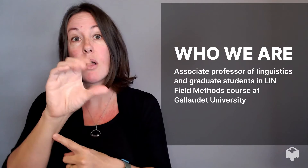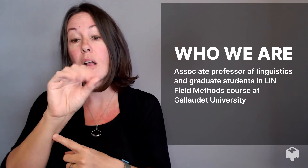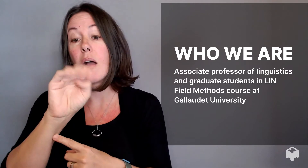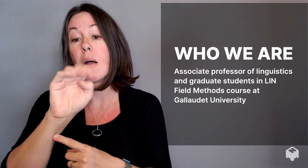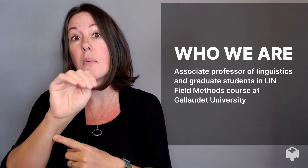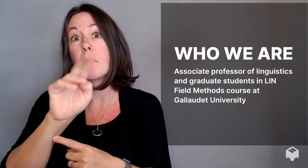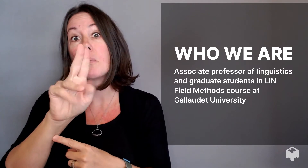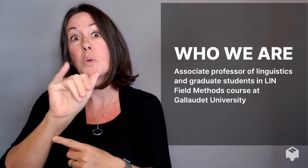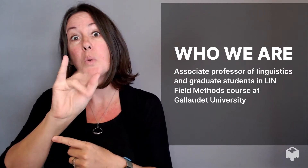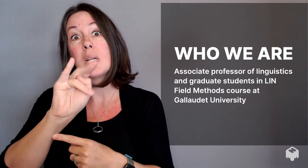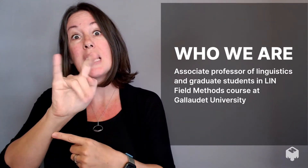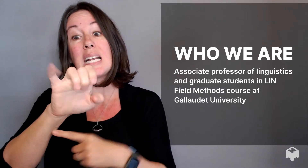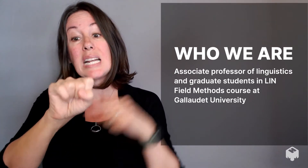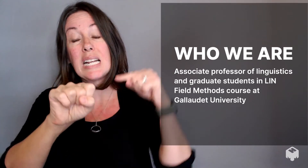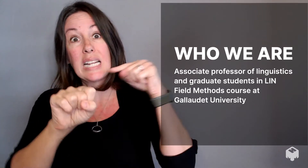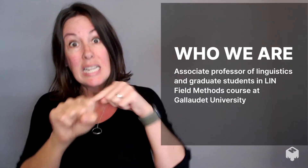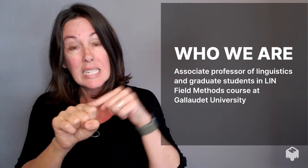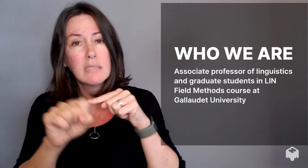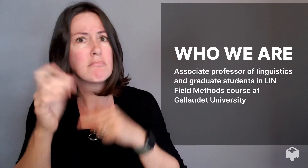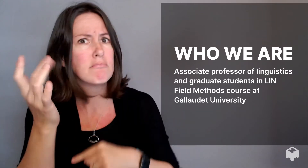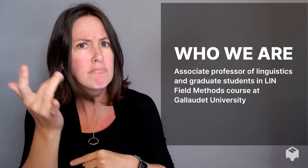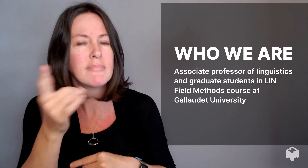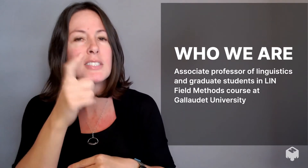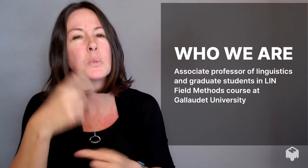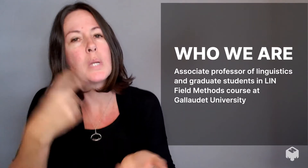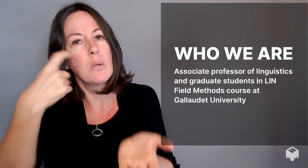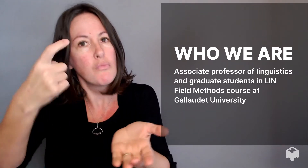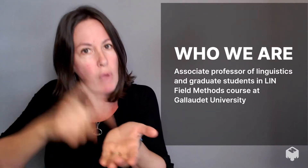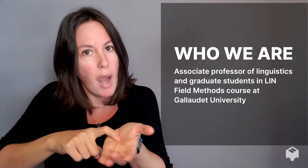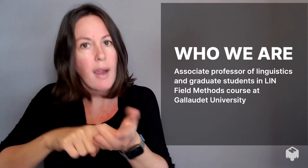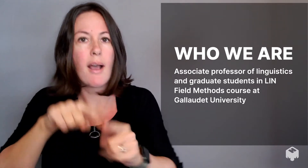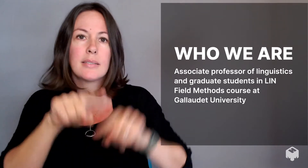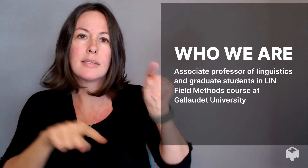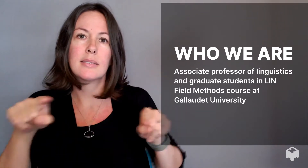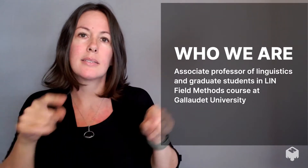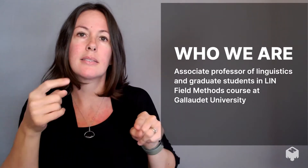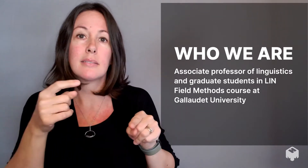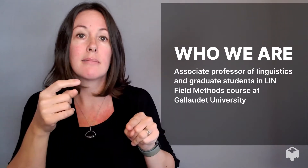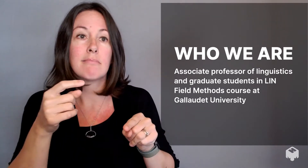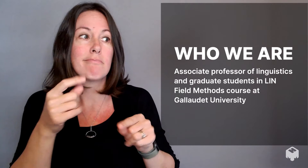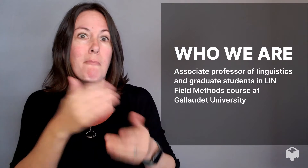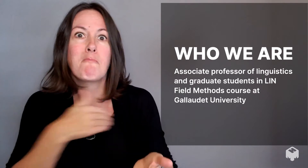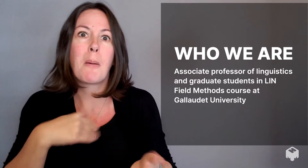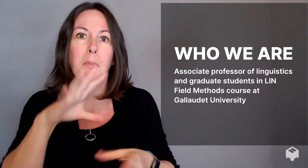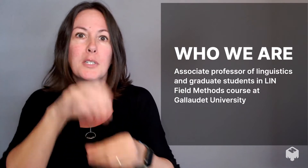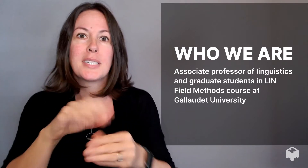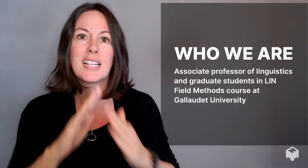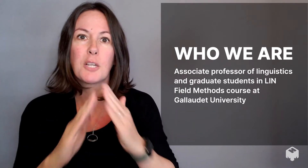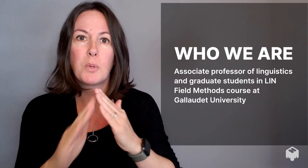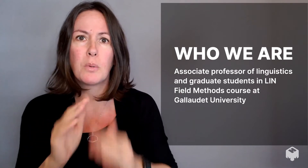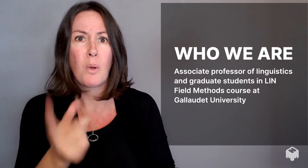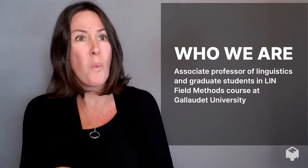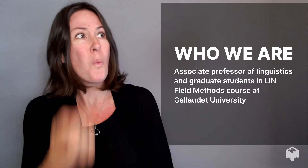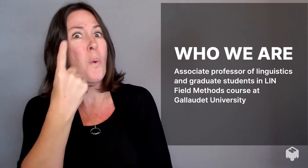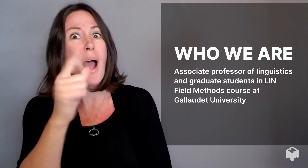say ASL communities is because we recognize that it is made up of many diverse members within the